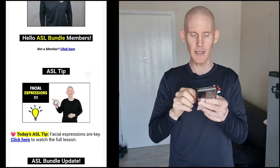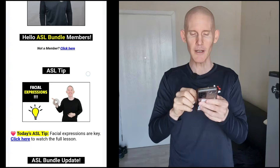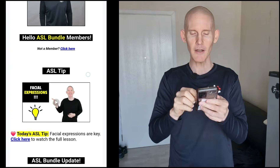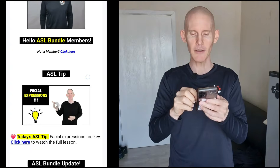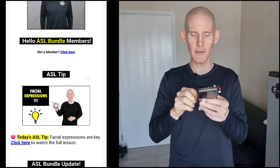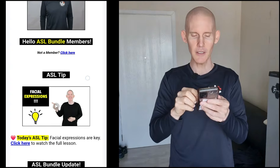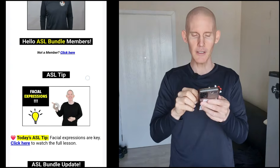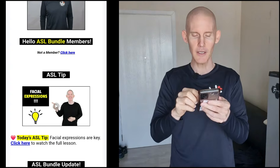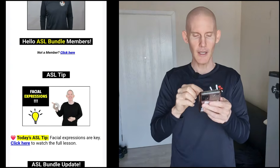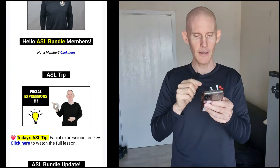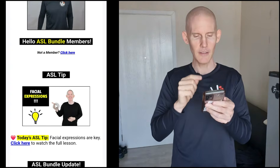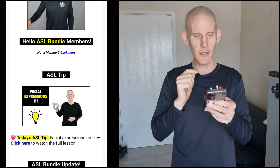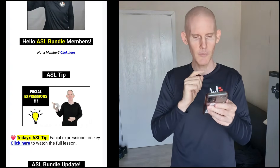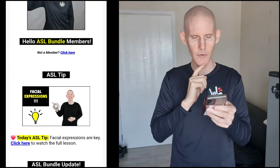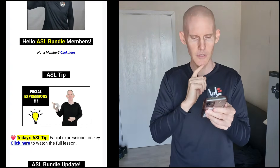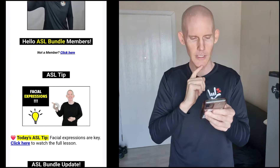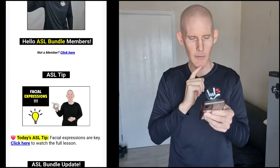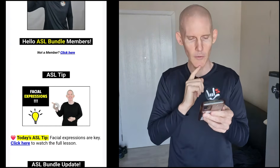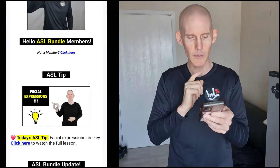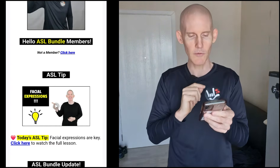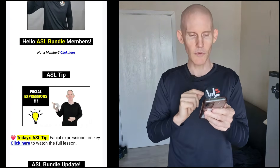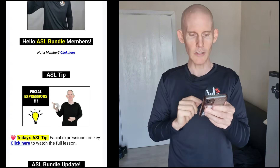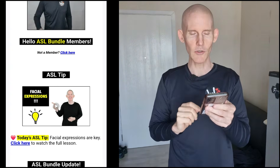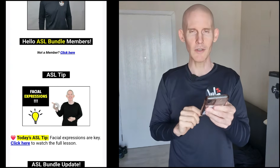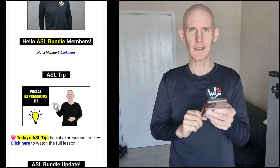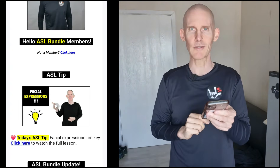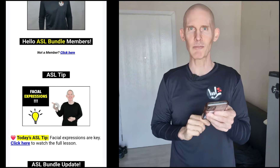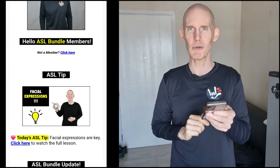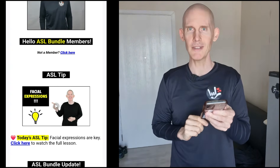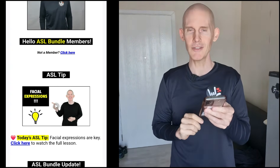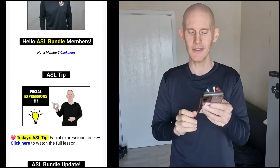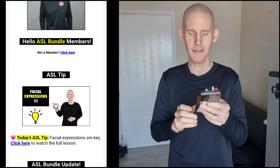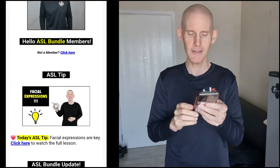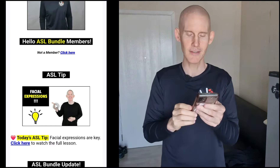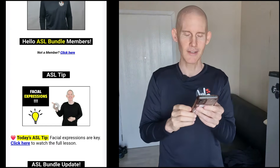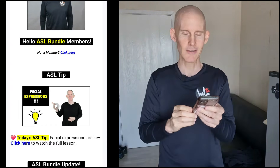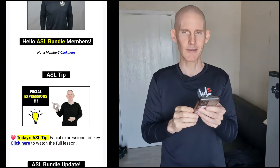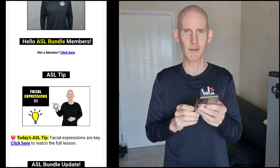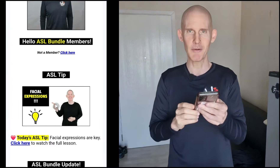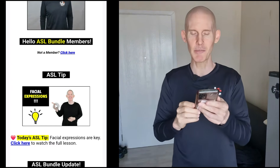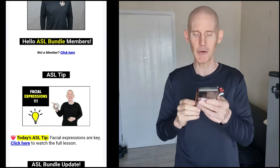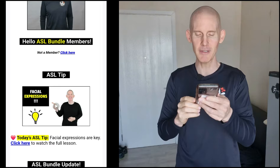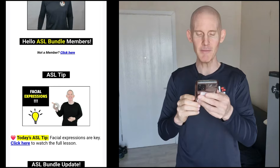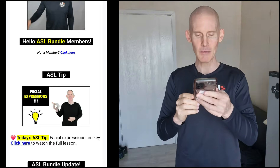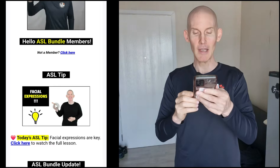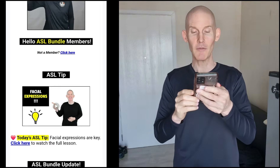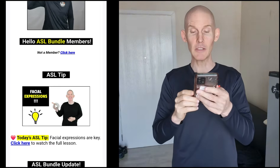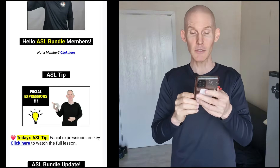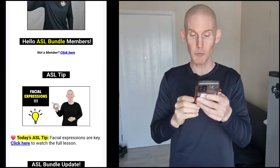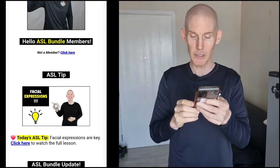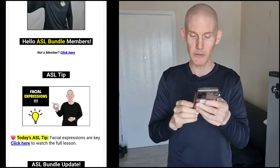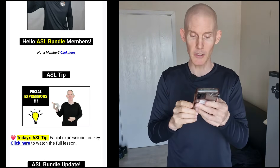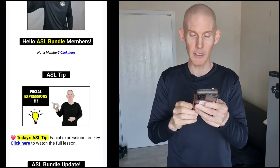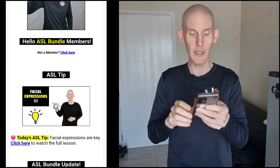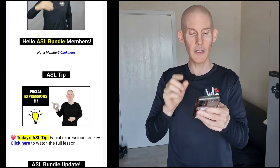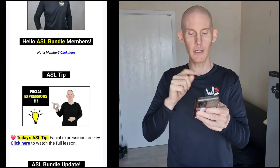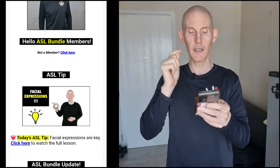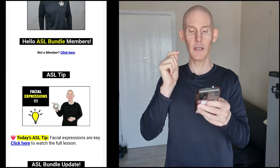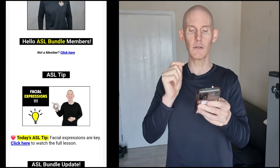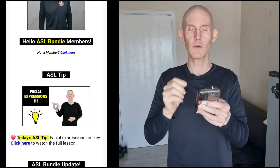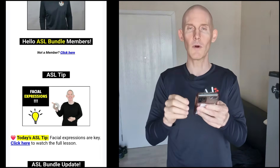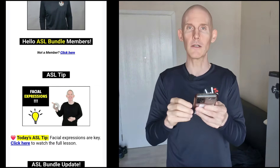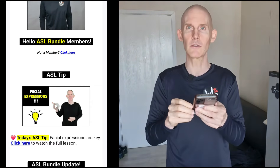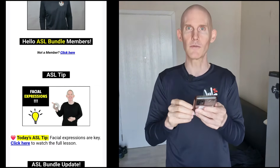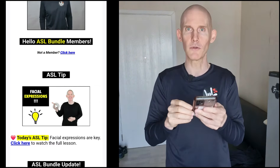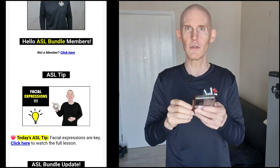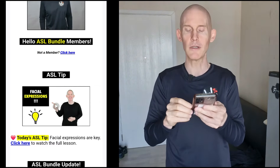can click on the link, and the tip for this email was facial expressions. So important. Facial expressions are key. Click